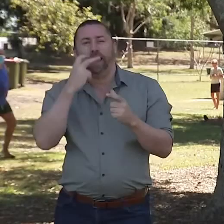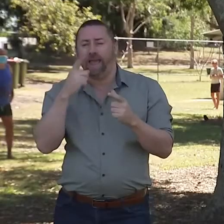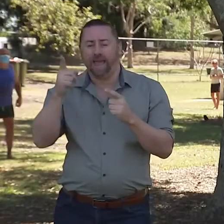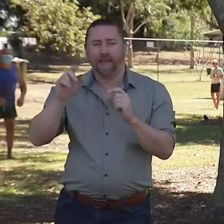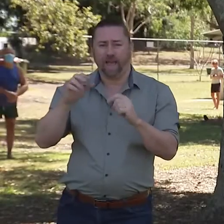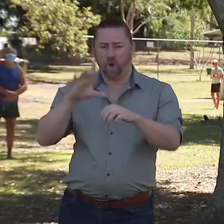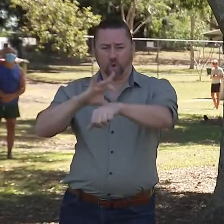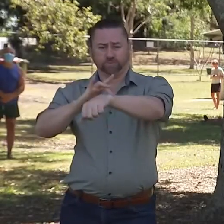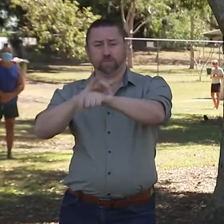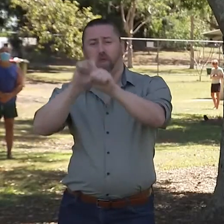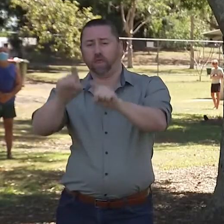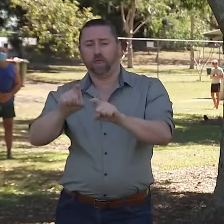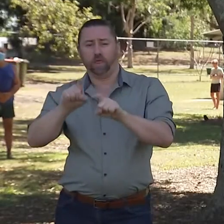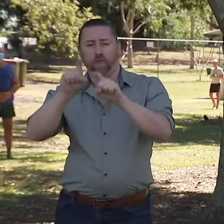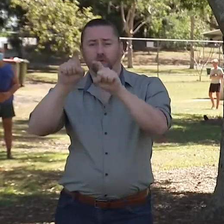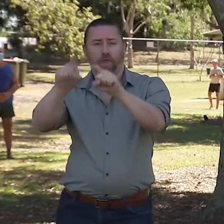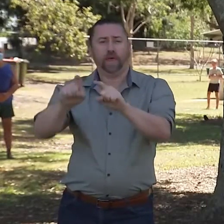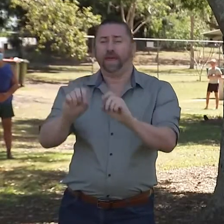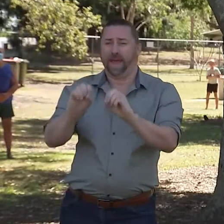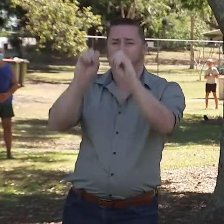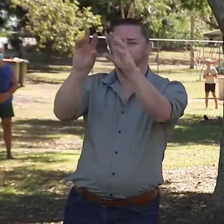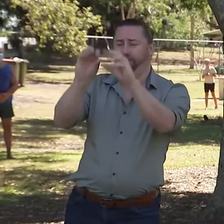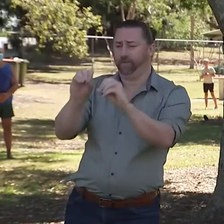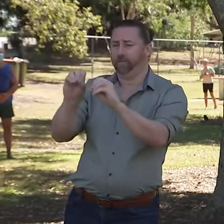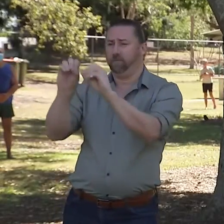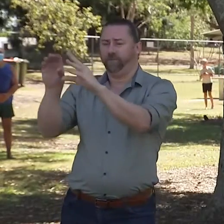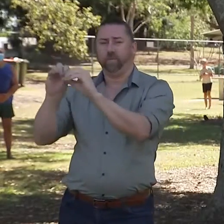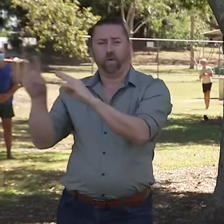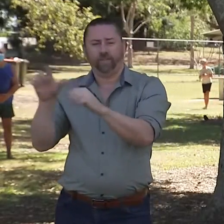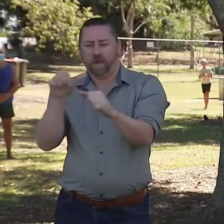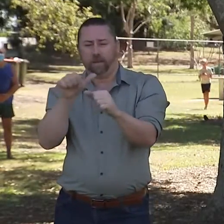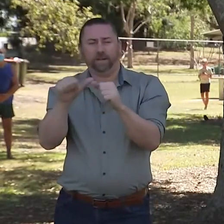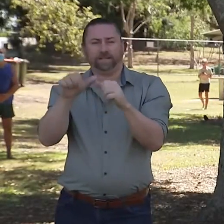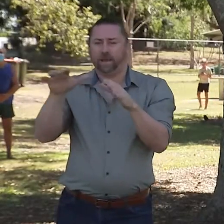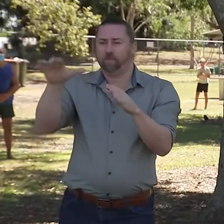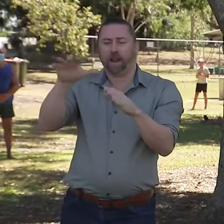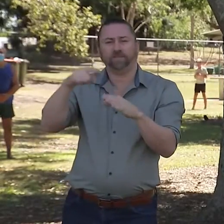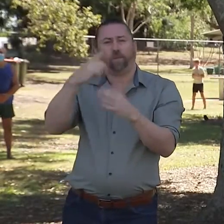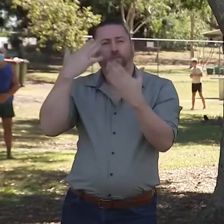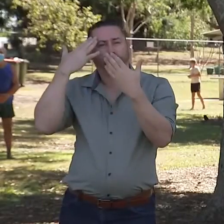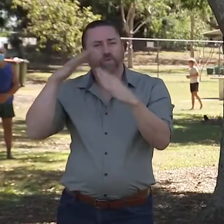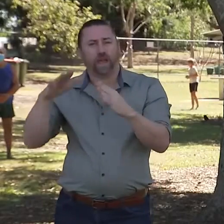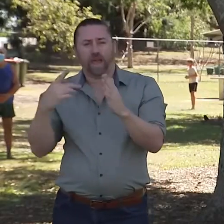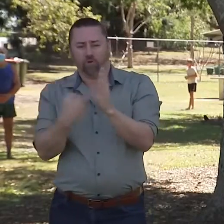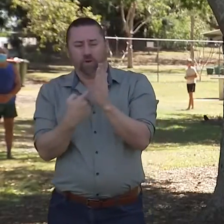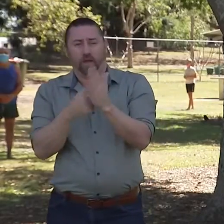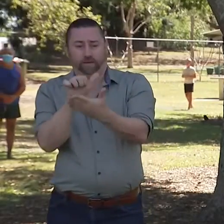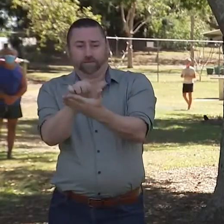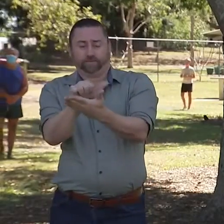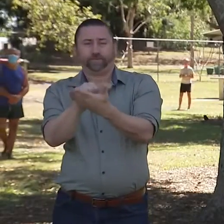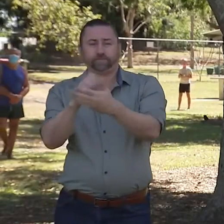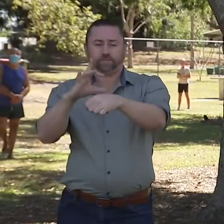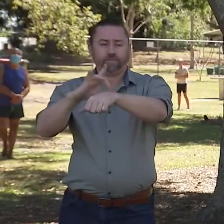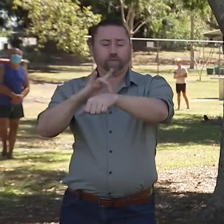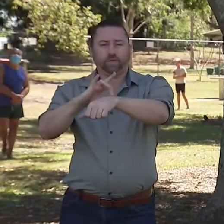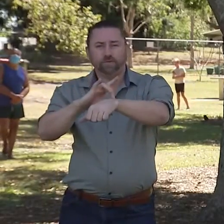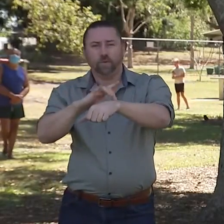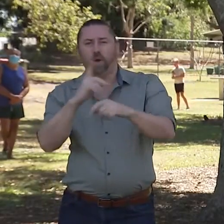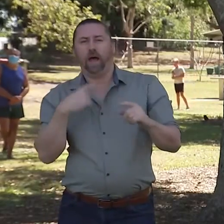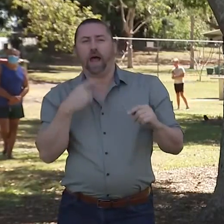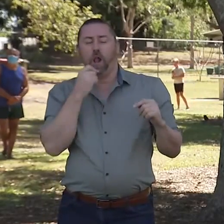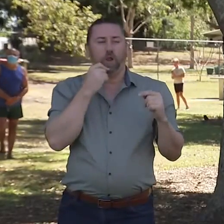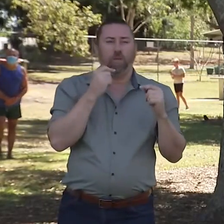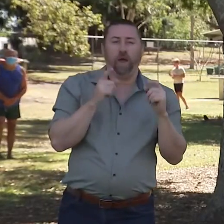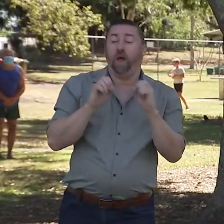their more appropriate long-term accommodation. That's come away again, so